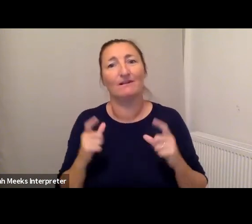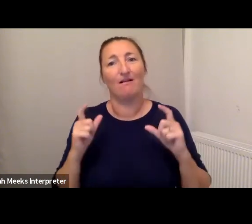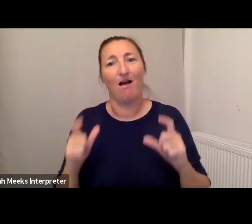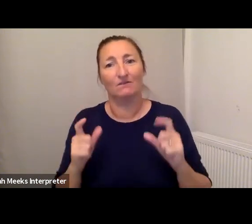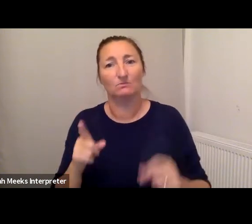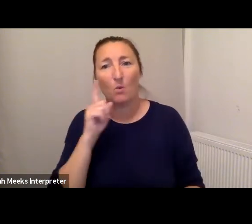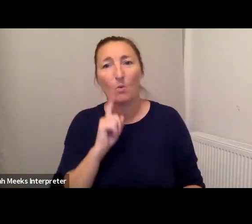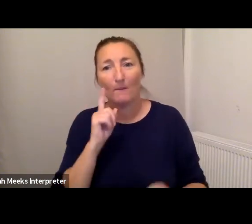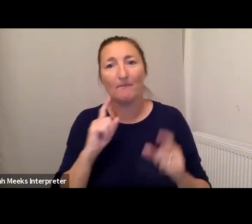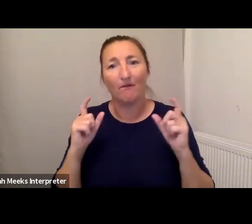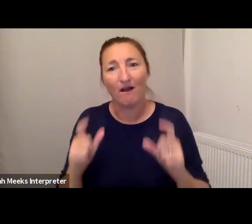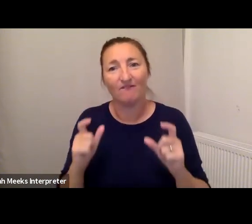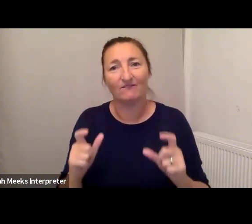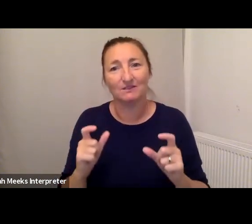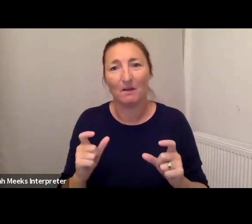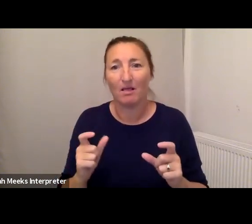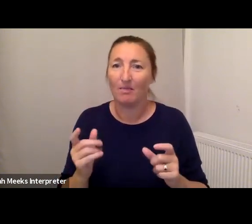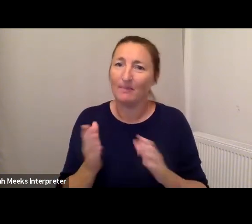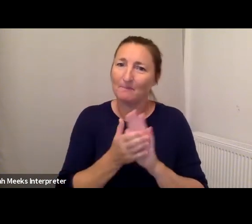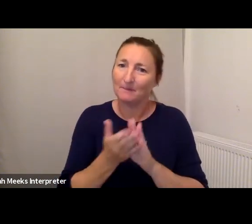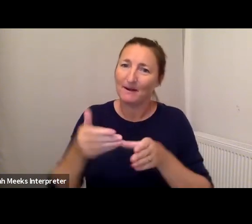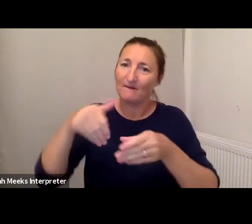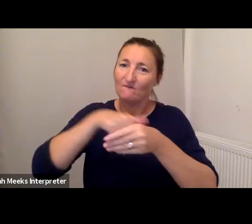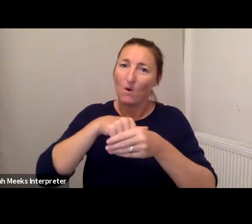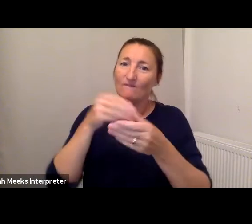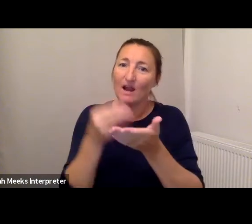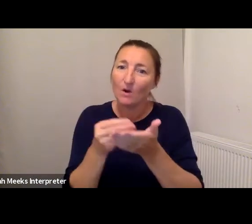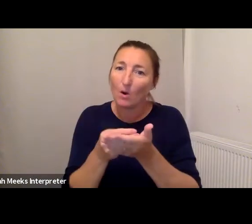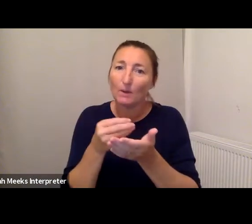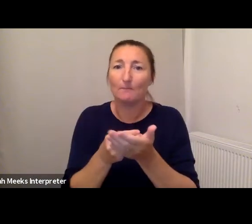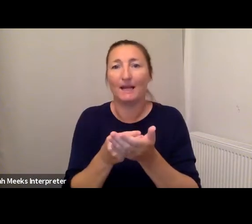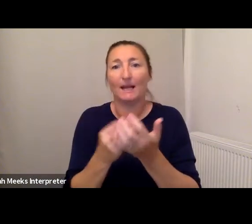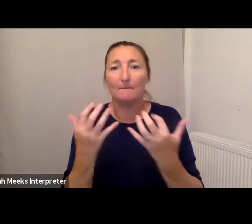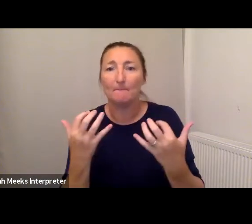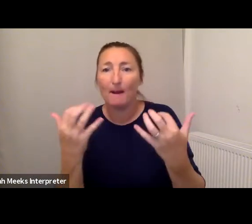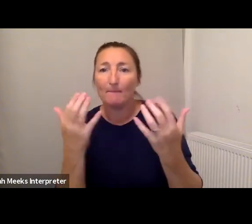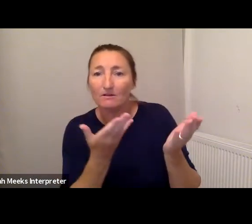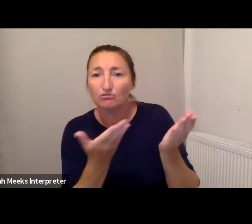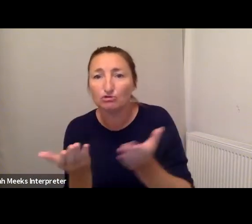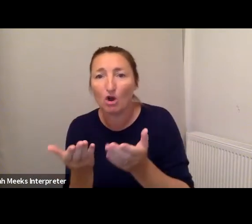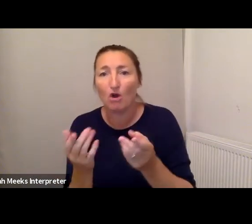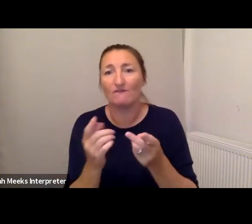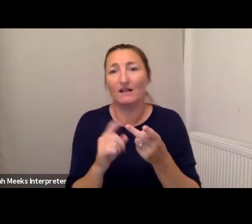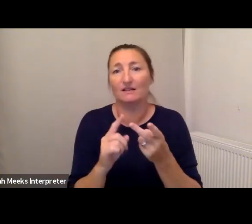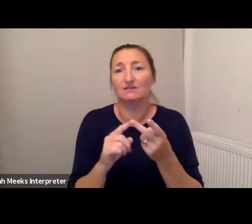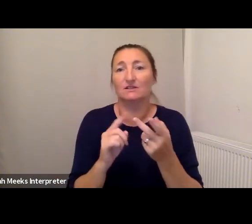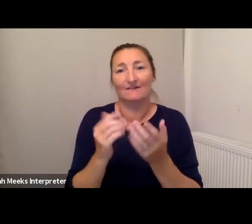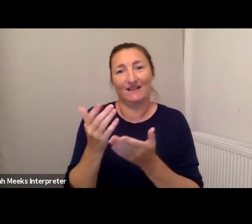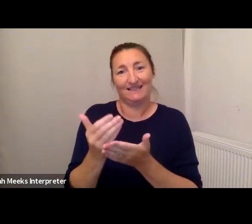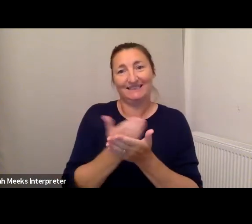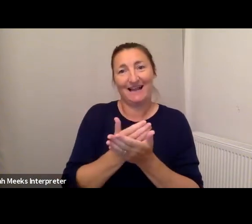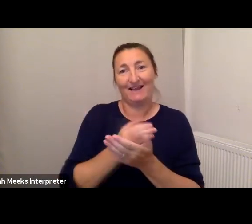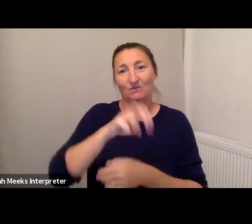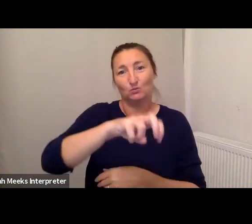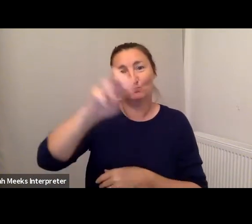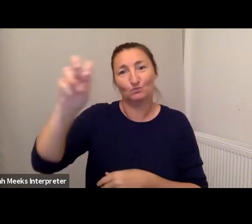participating in the economy, participating with public services, and being able to safely get out in the